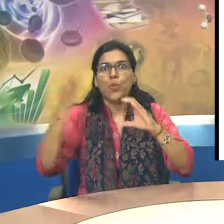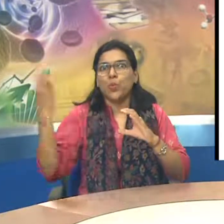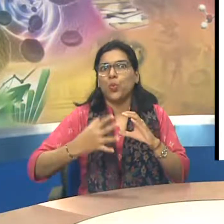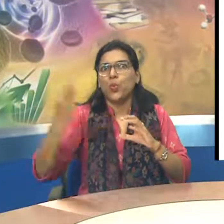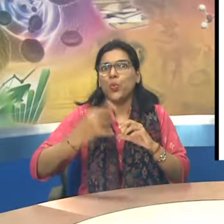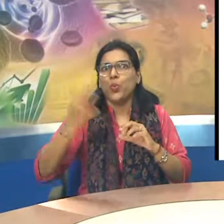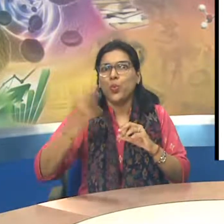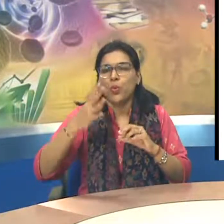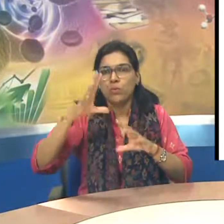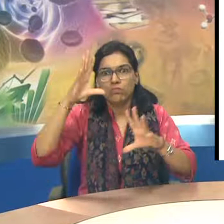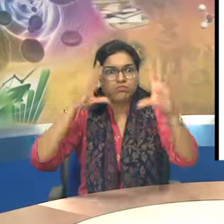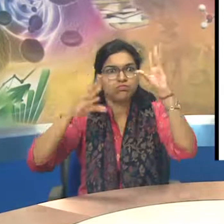broaden their